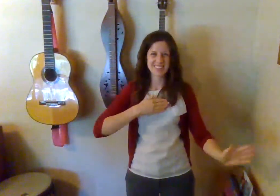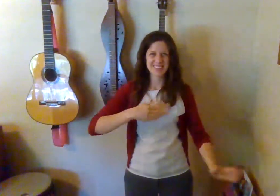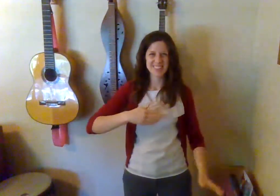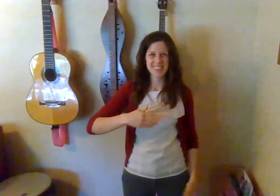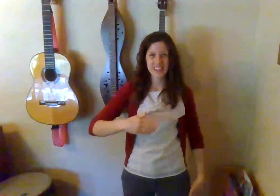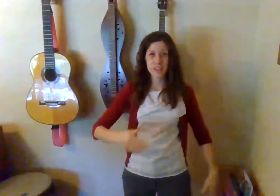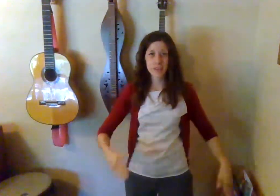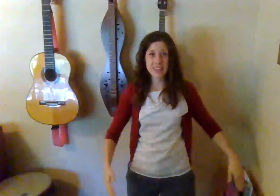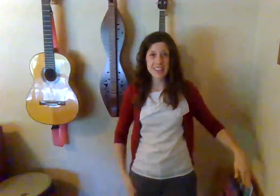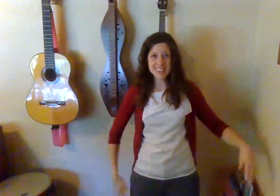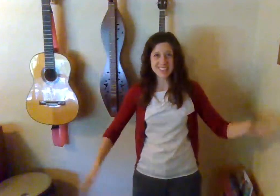Three.